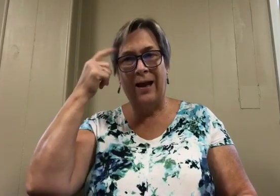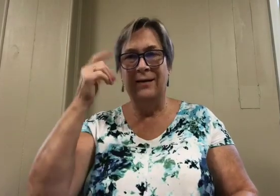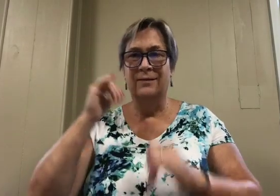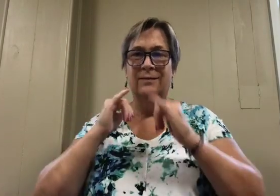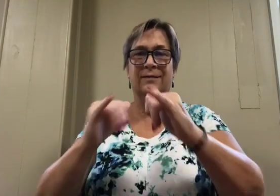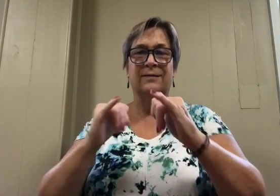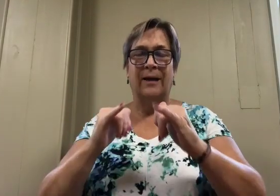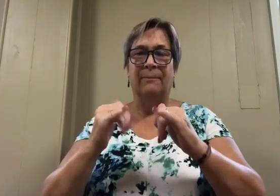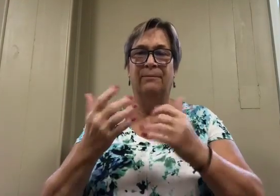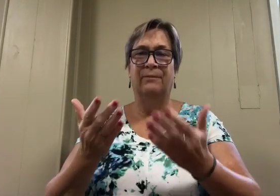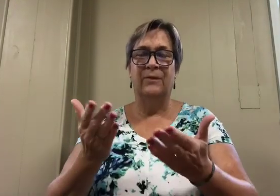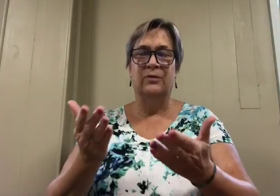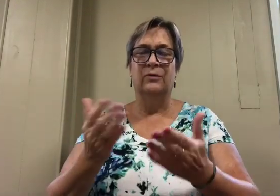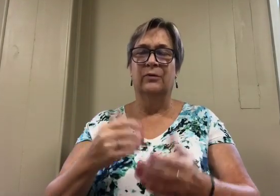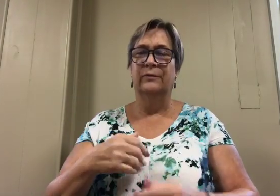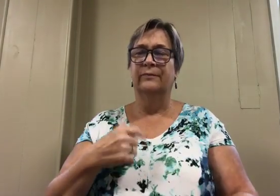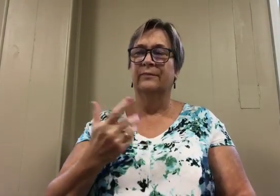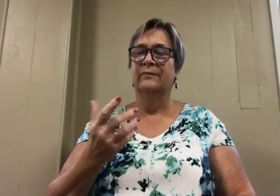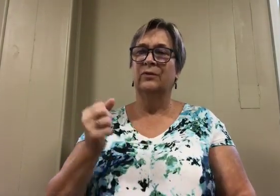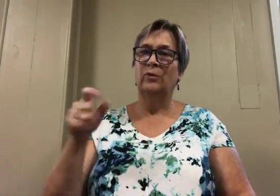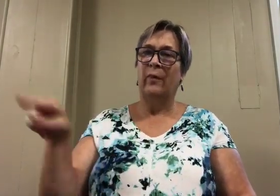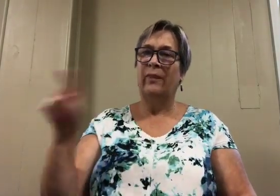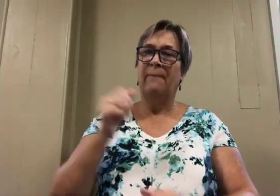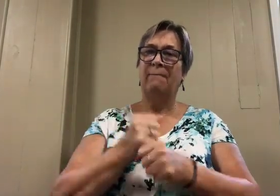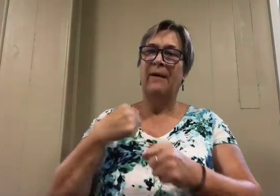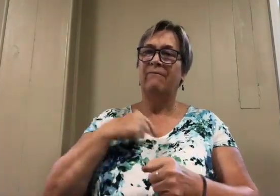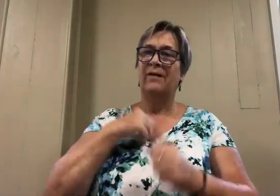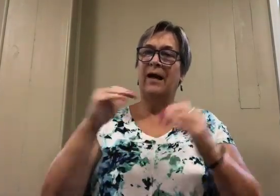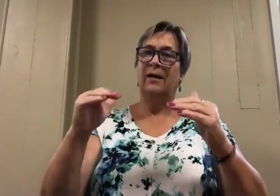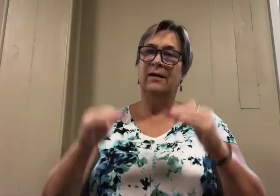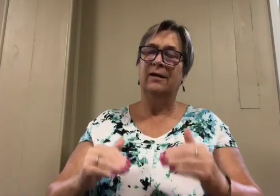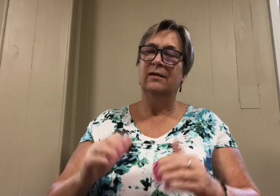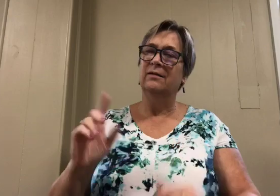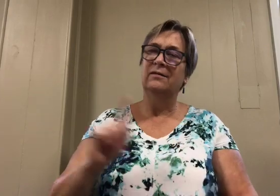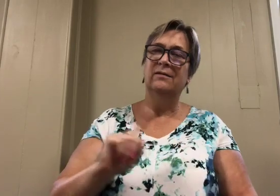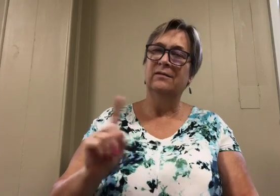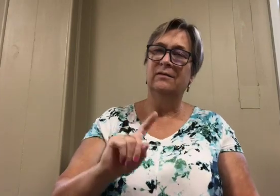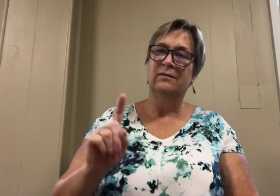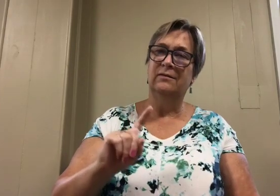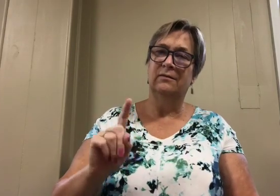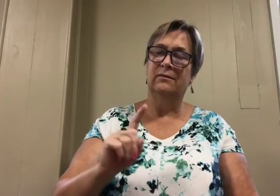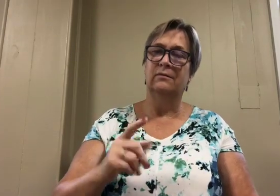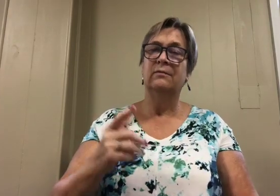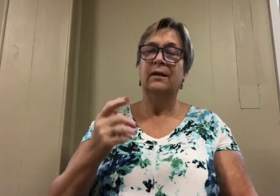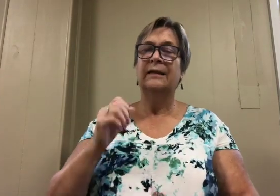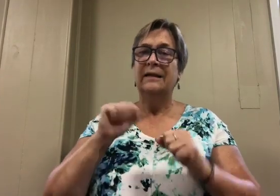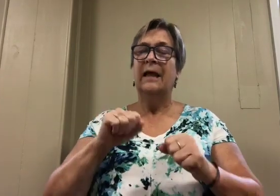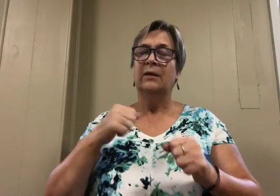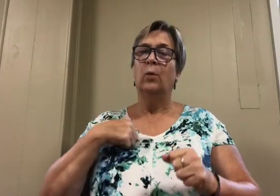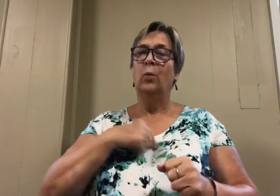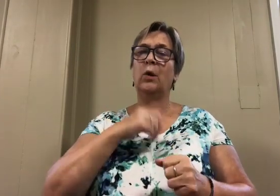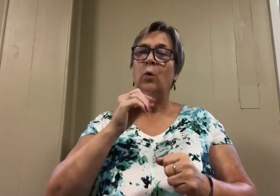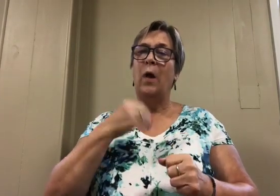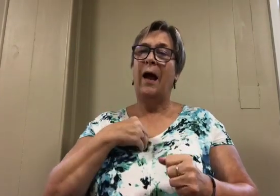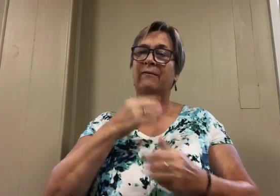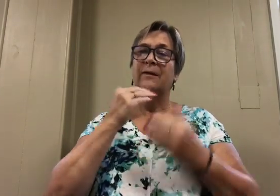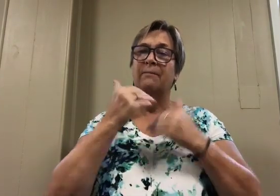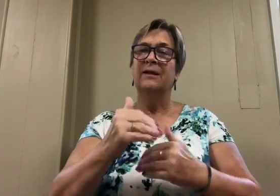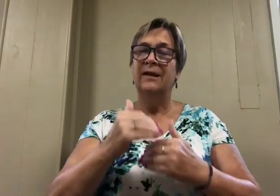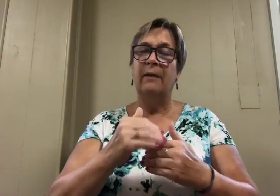hearing persons can do. We have intellectual ability and capacity. There's no reason to denigrate that. We